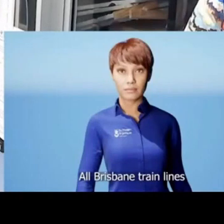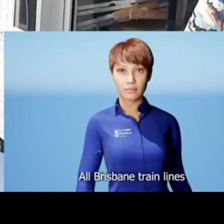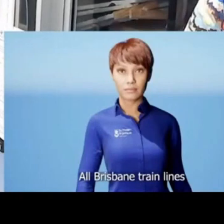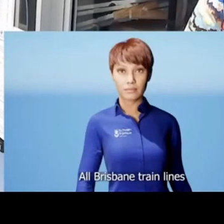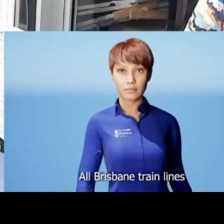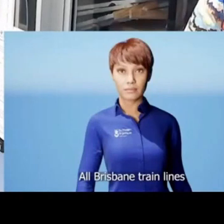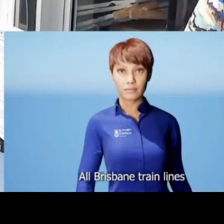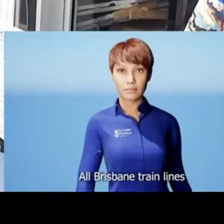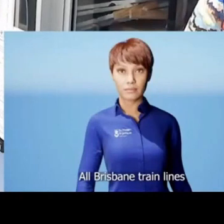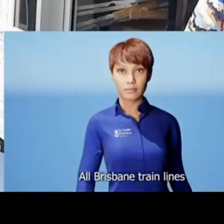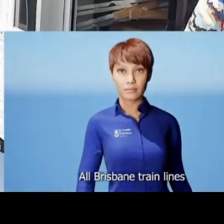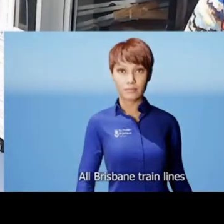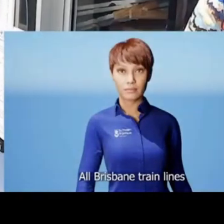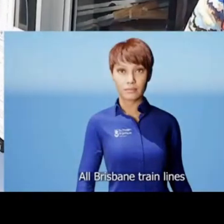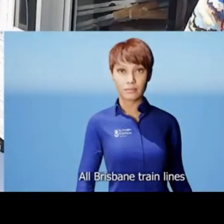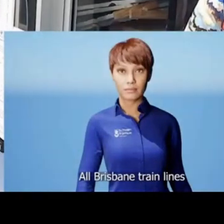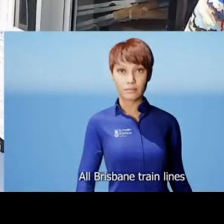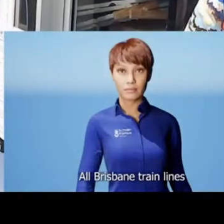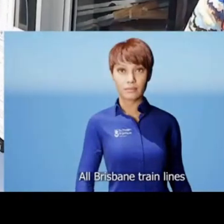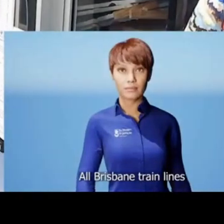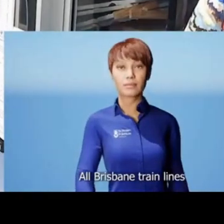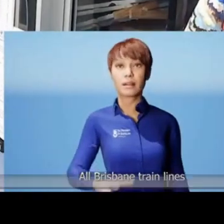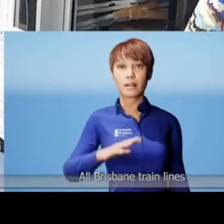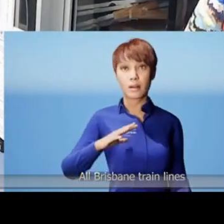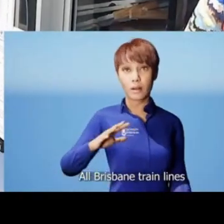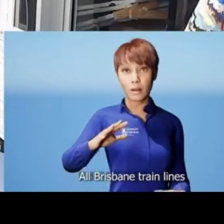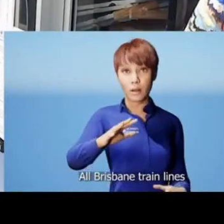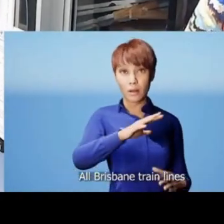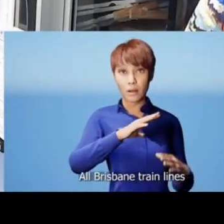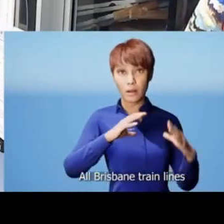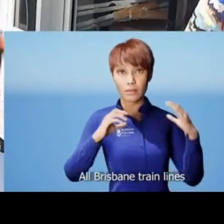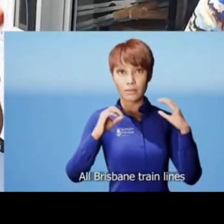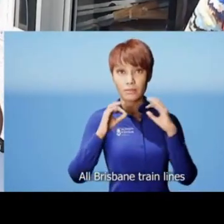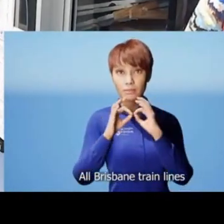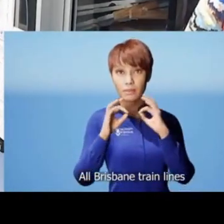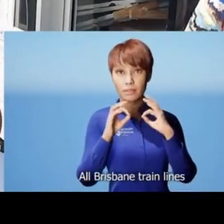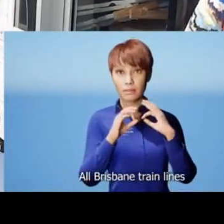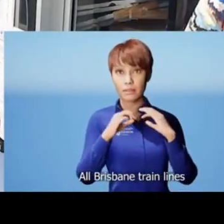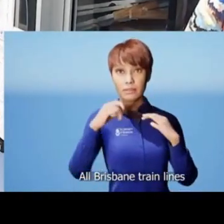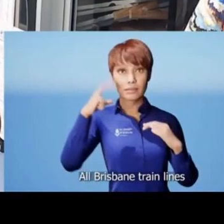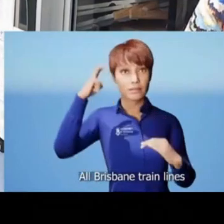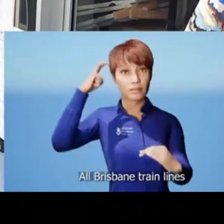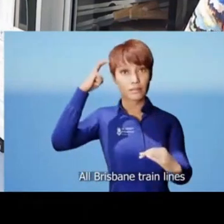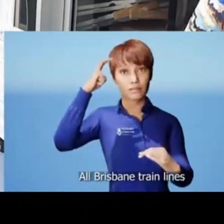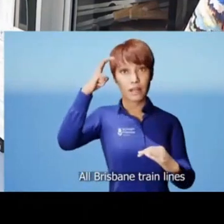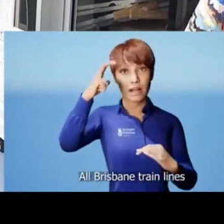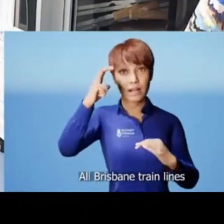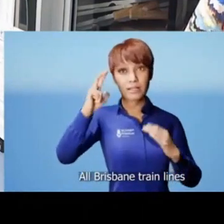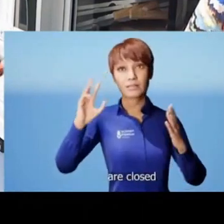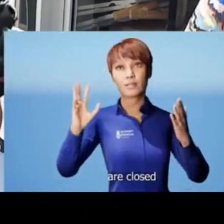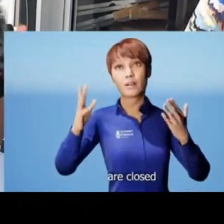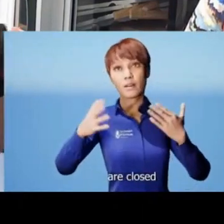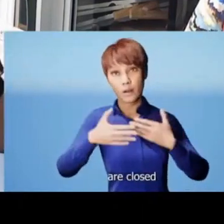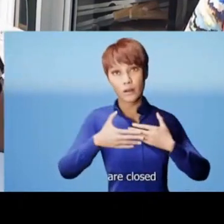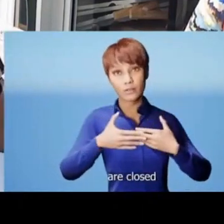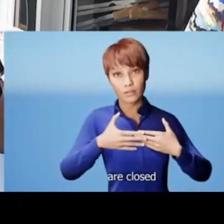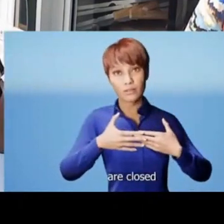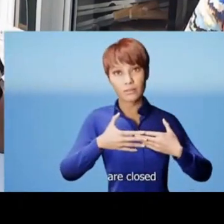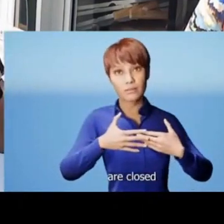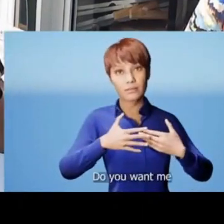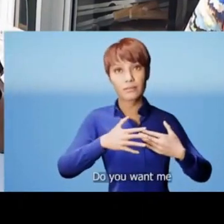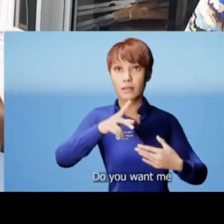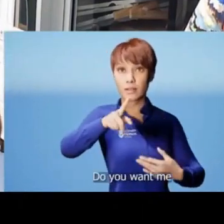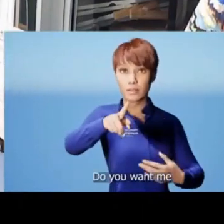And this is the original performance. So on the left is the source, Julie, our Auslan